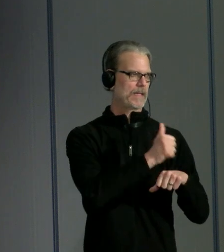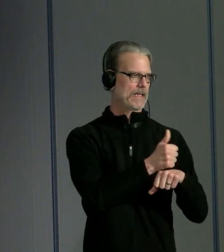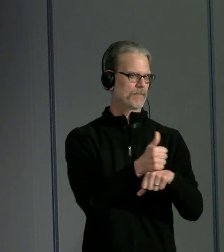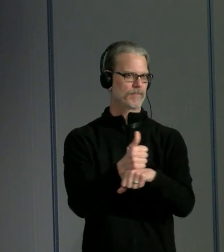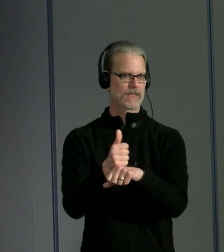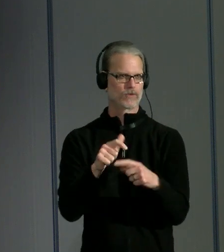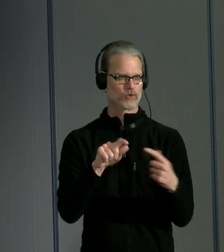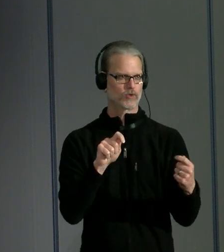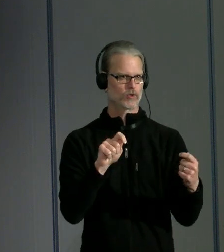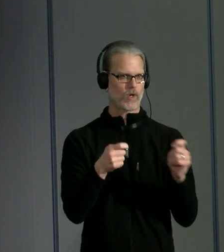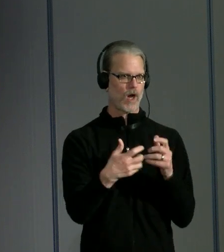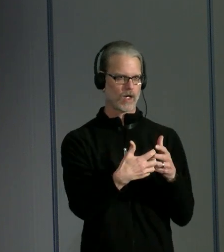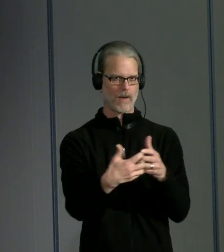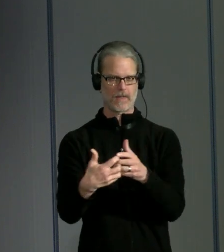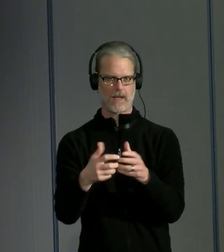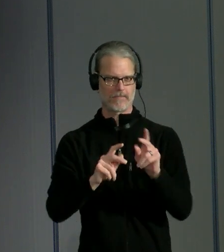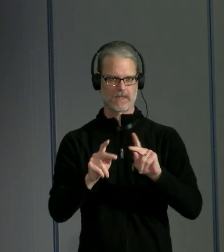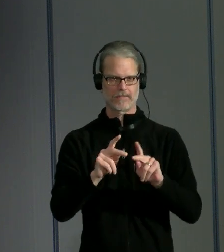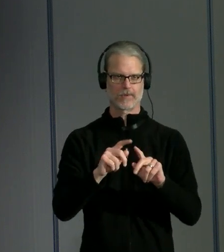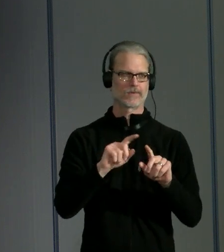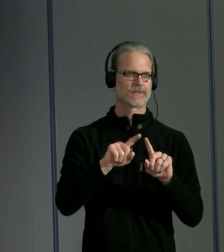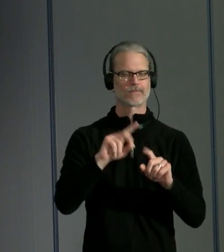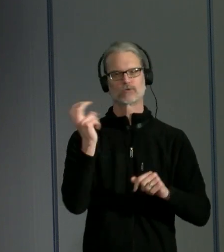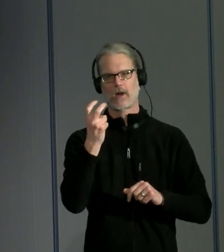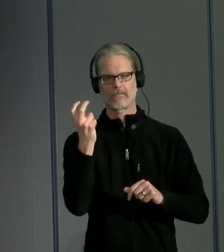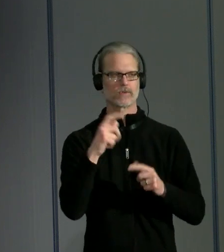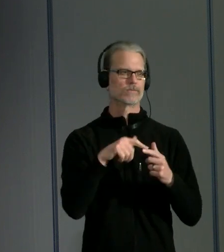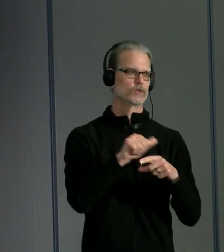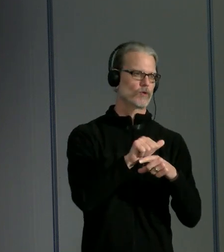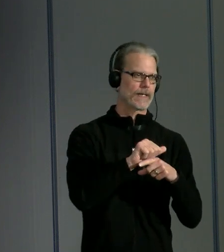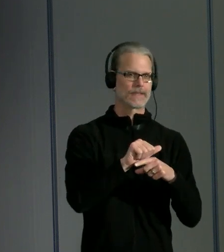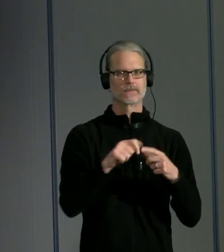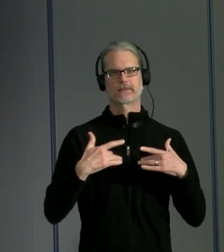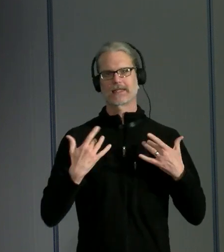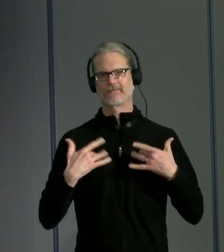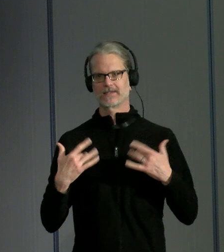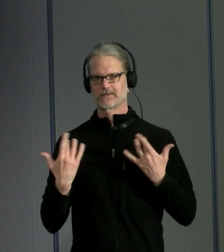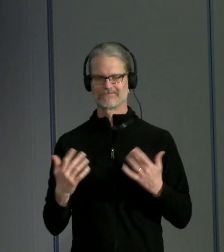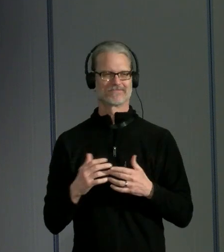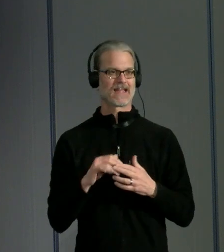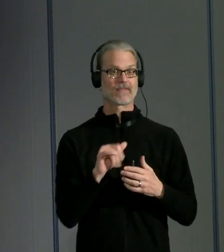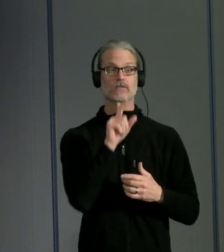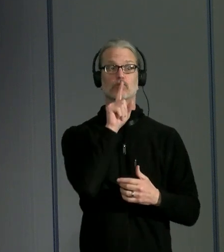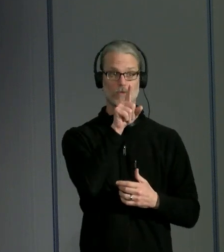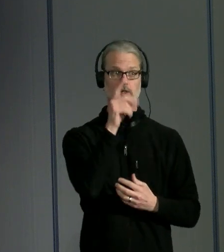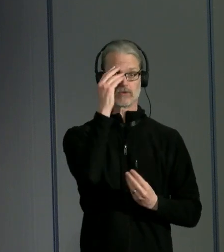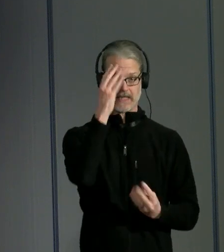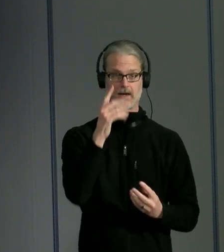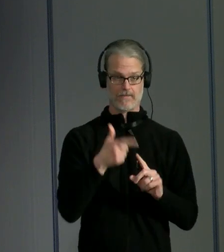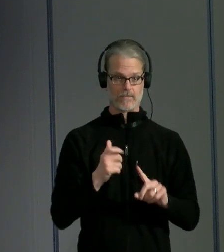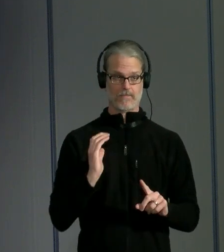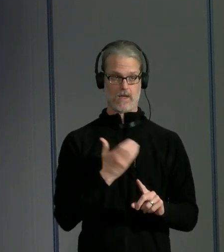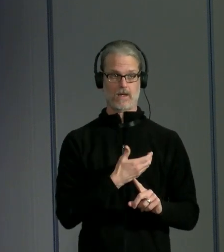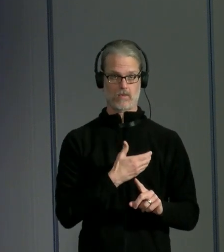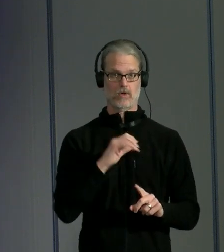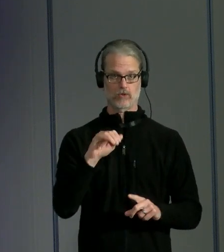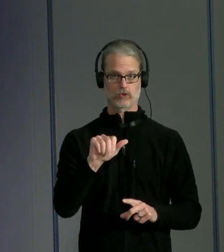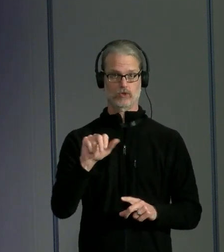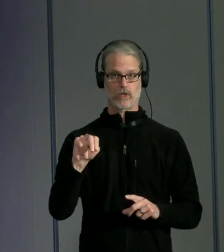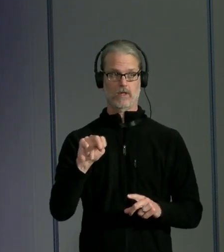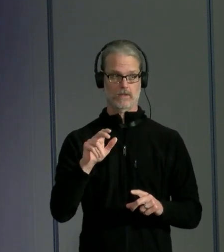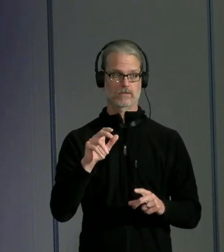accommodate people in various travels and trainings and event situations. And that's real data from our JAN